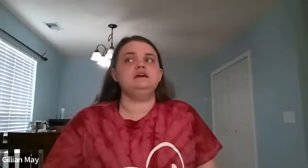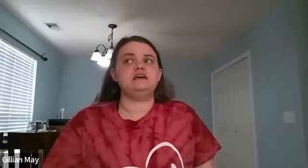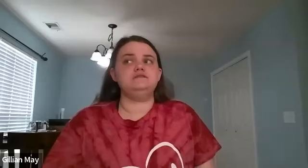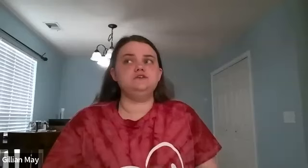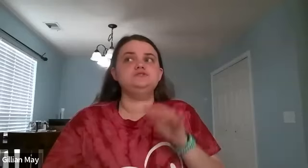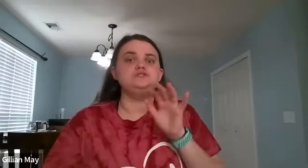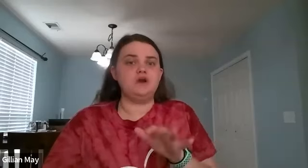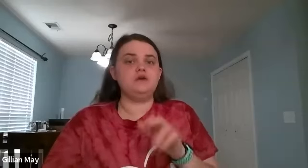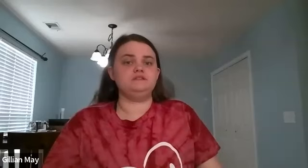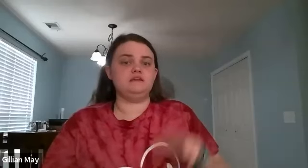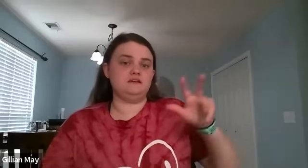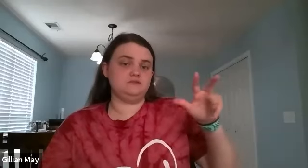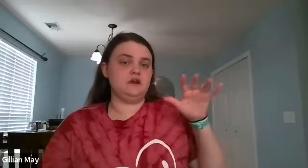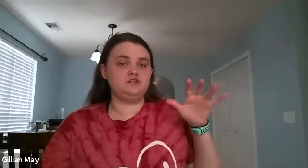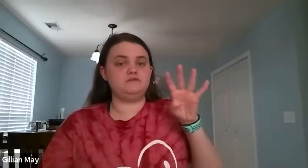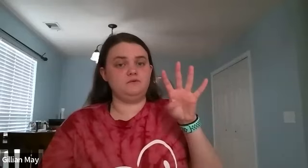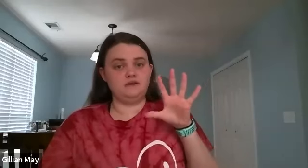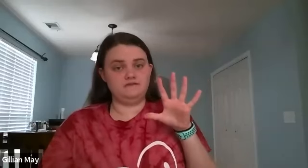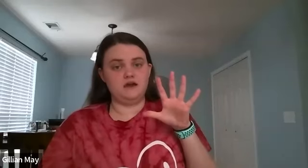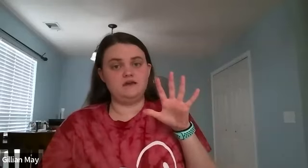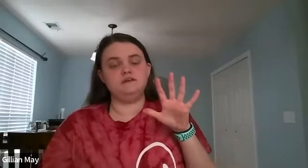that if you start with saying like